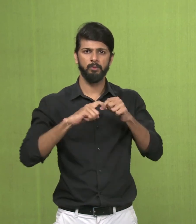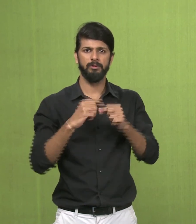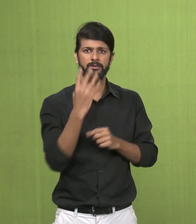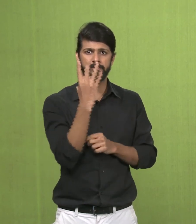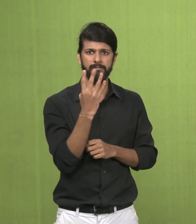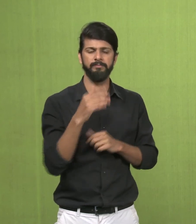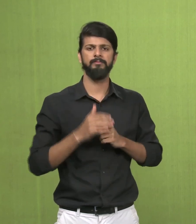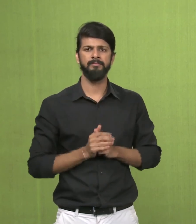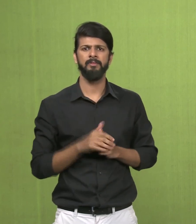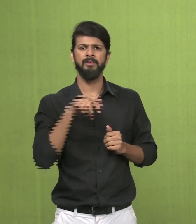Question number 4: